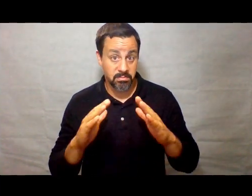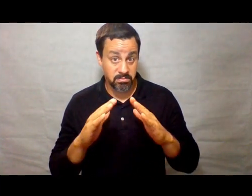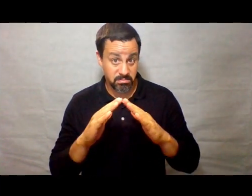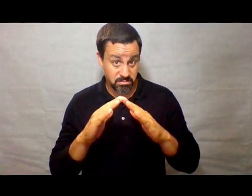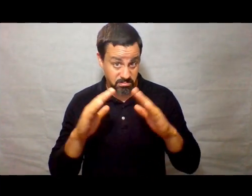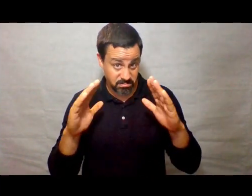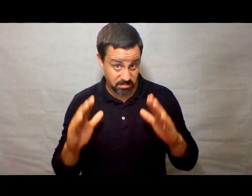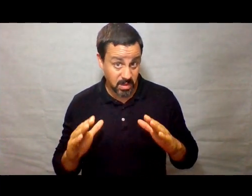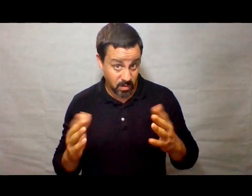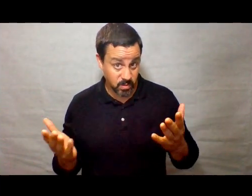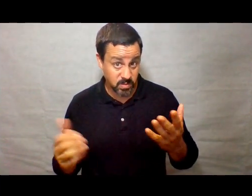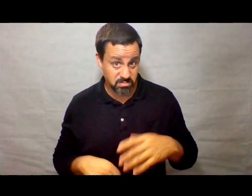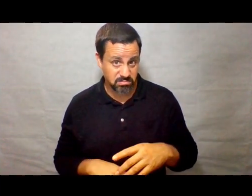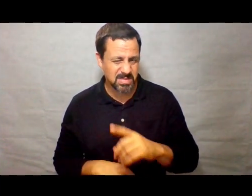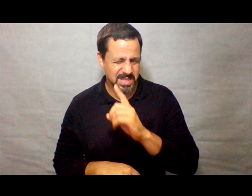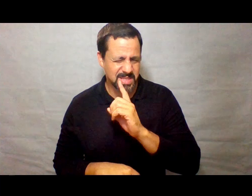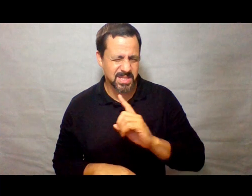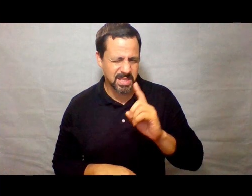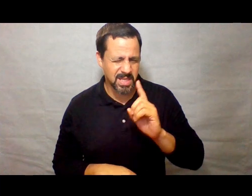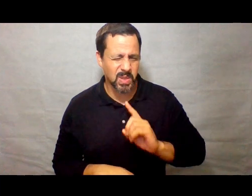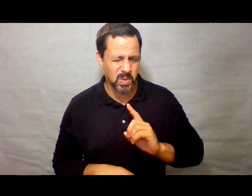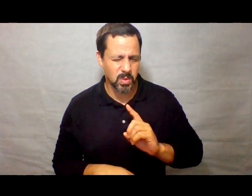So to give you an example,